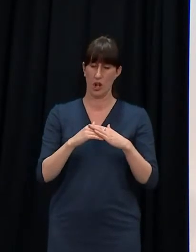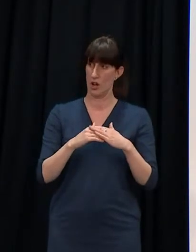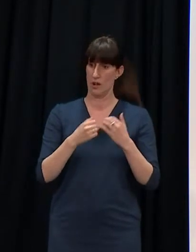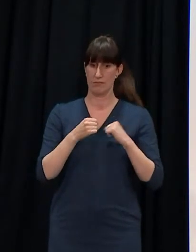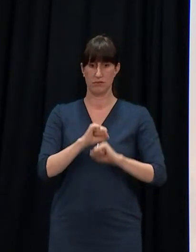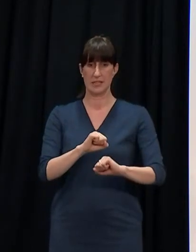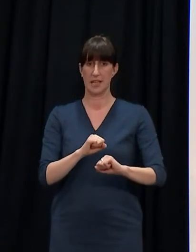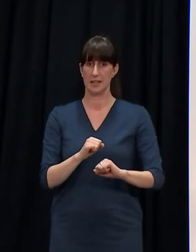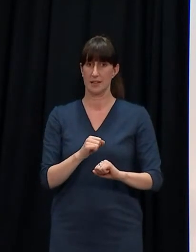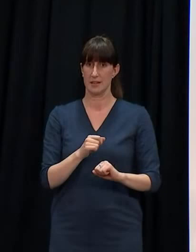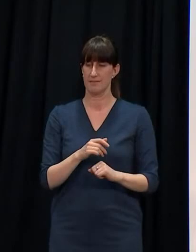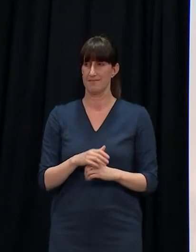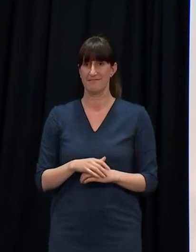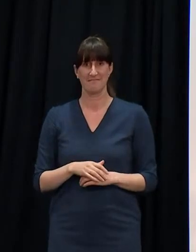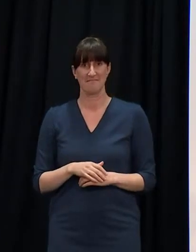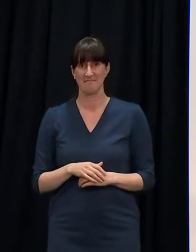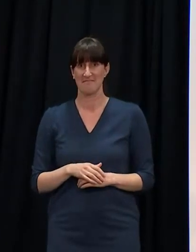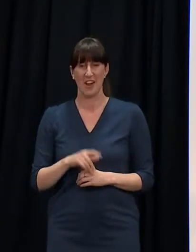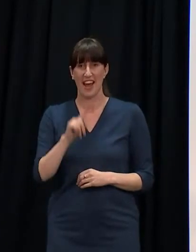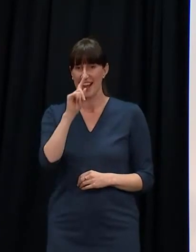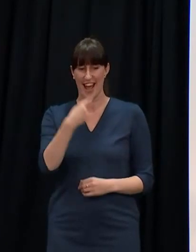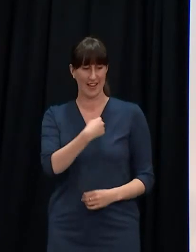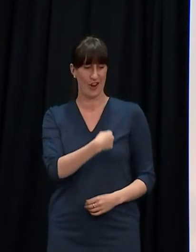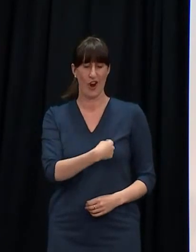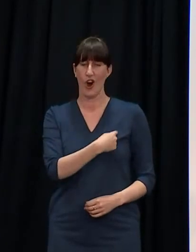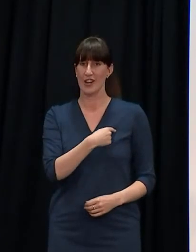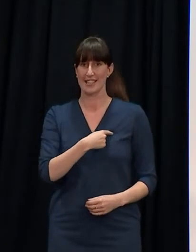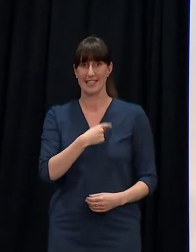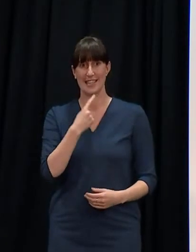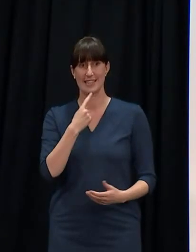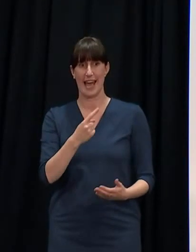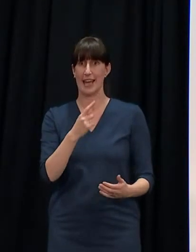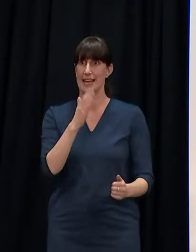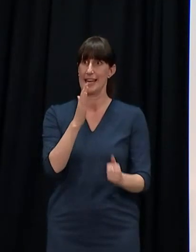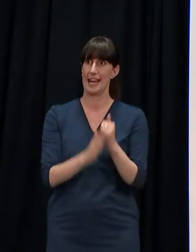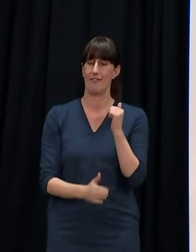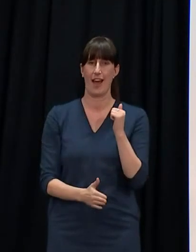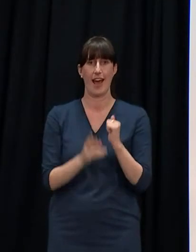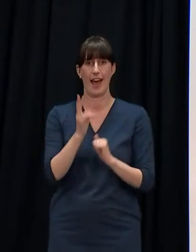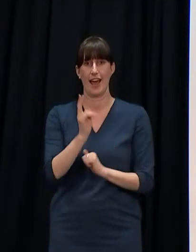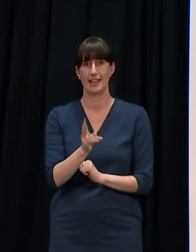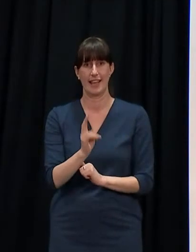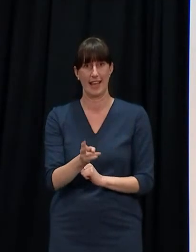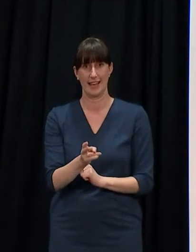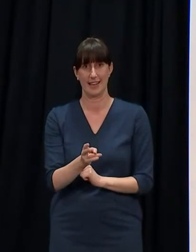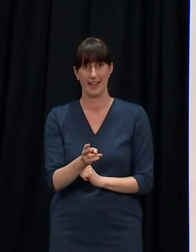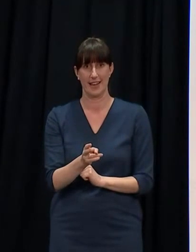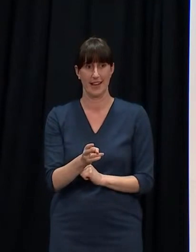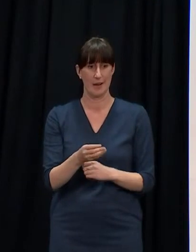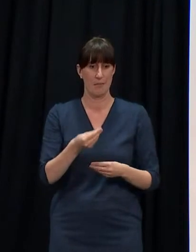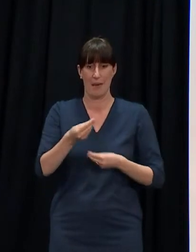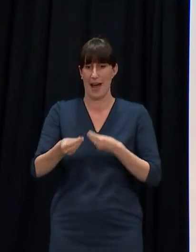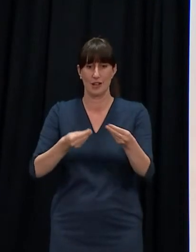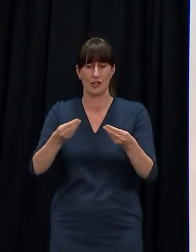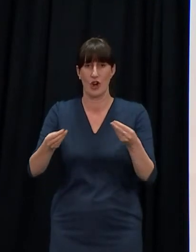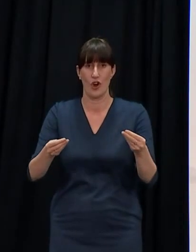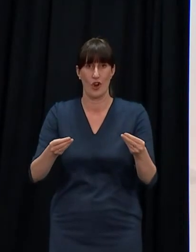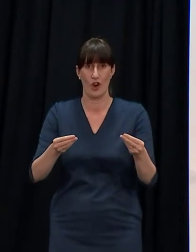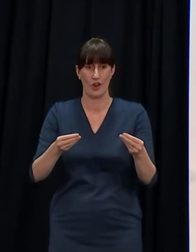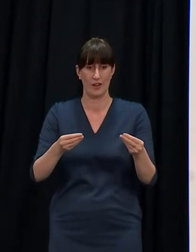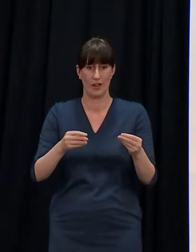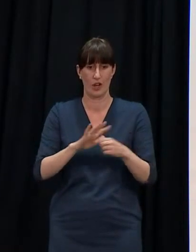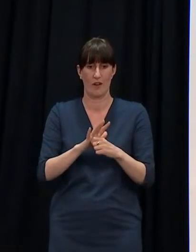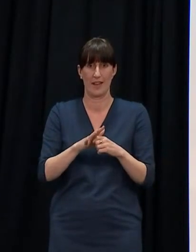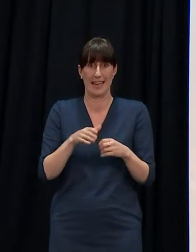hand on heart give you a 100% guarantee that there wouldn't be in-facility transmission in any of our managed isolation facilities. What I can say is that we